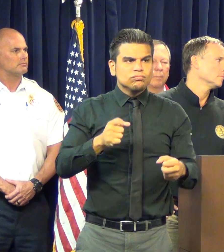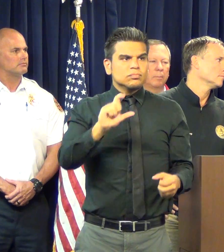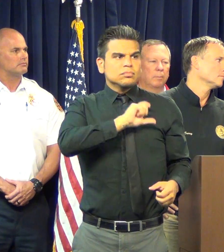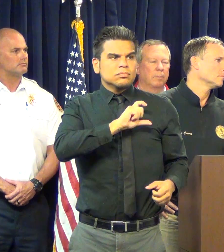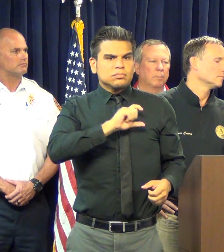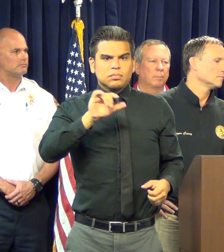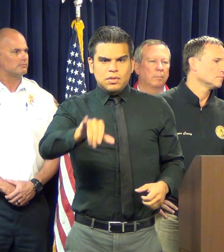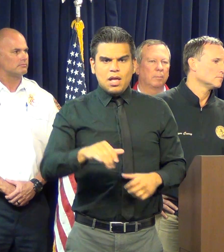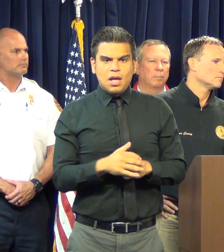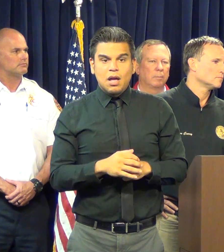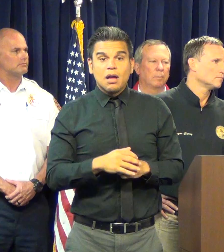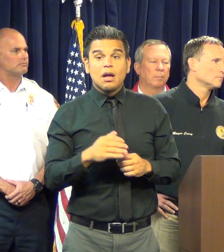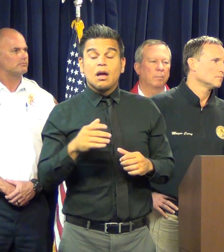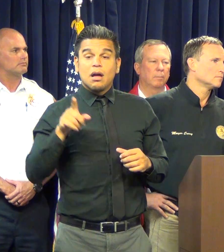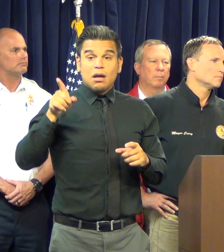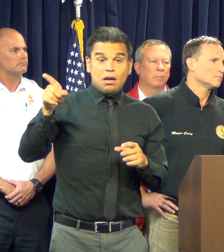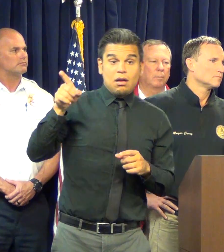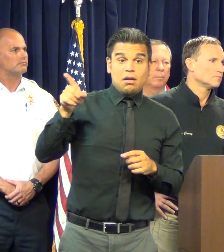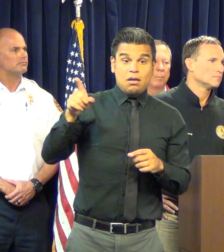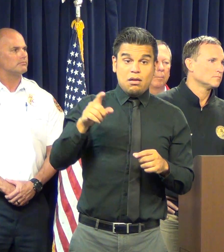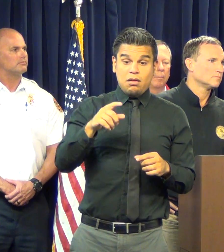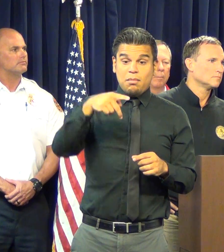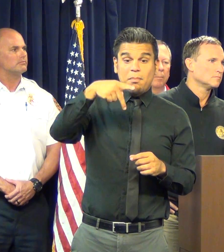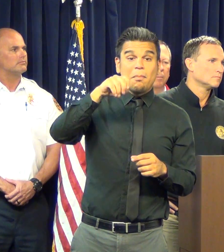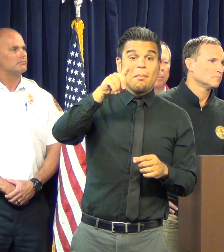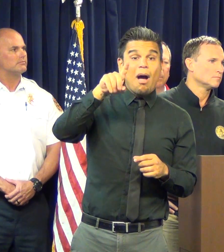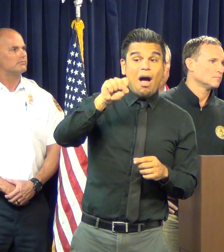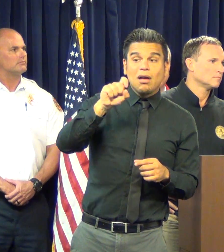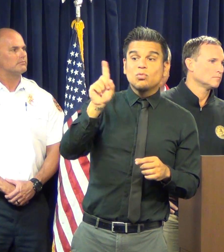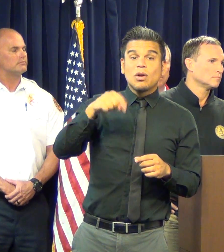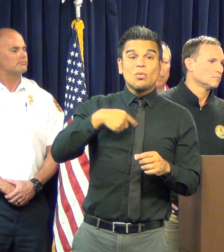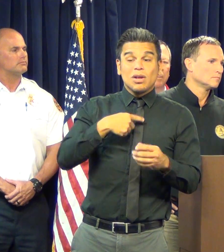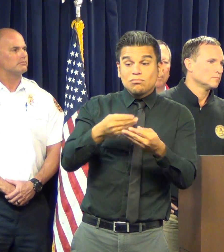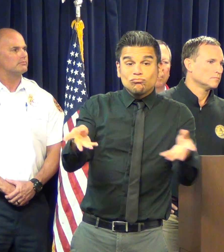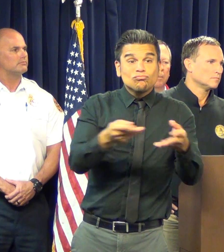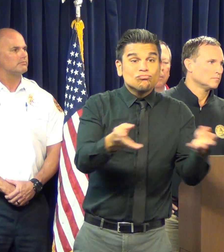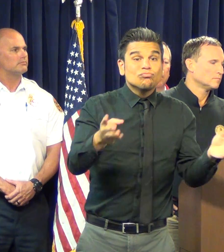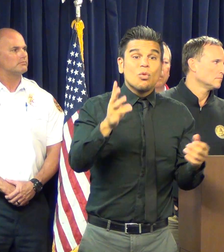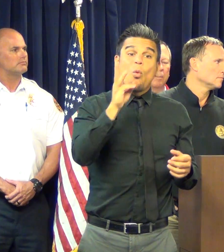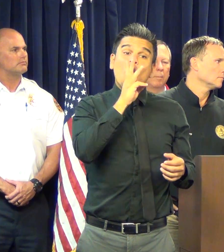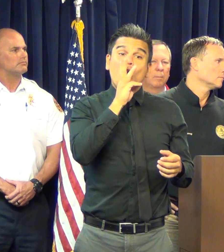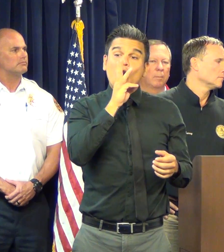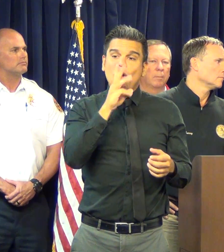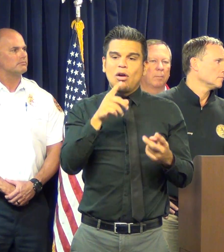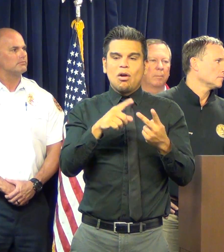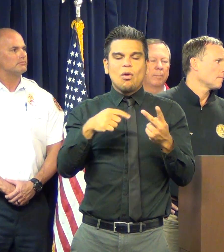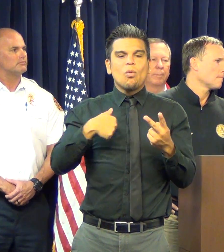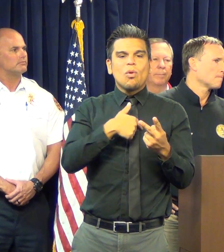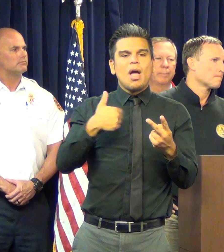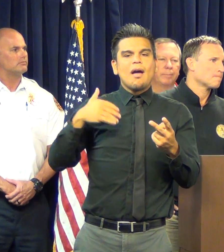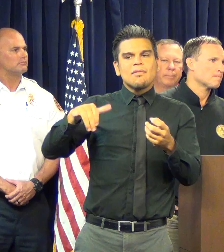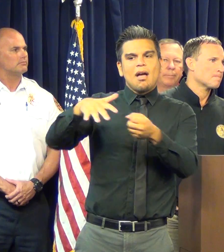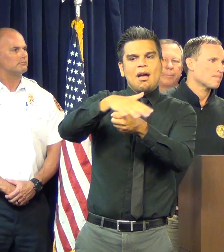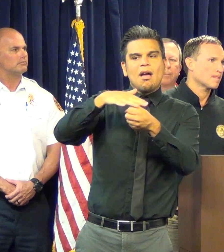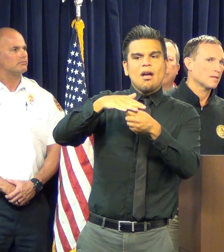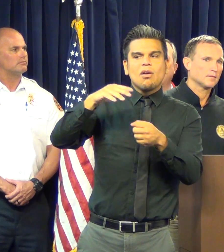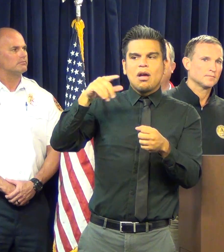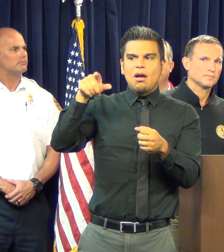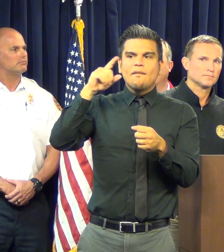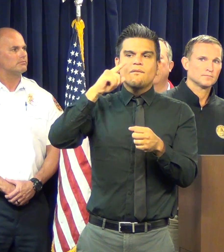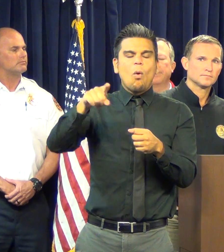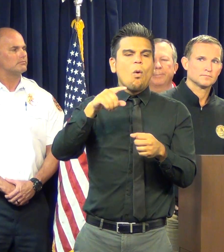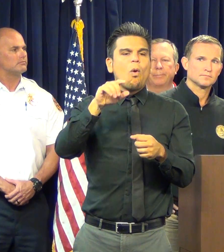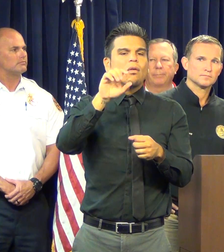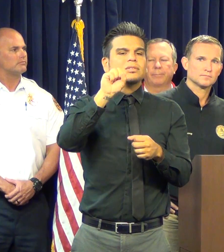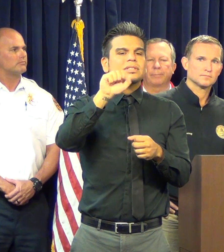after the pods potentially at the beach where we distribute maybe water, those type of things. We'll use them for security concerns in Duval County and at the beach.